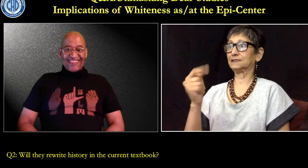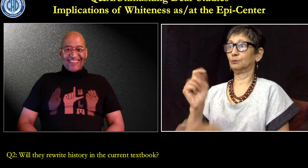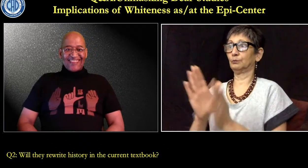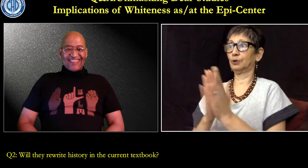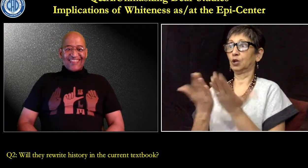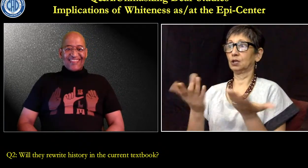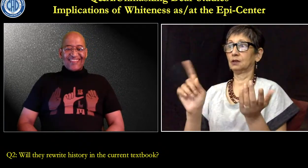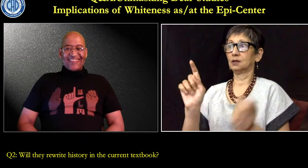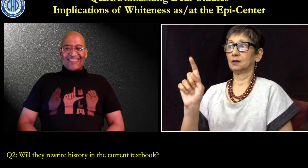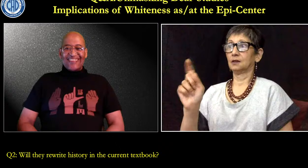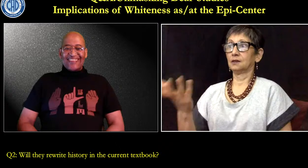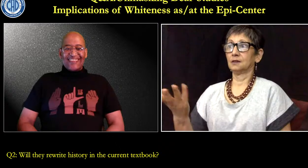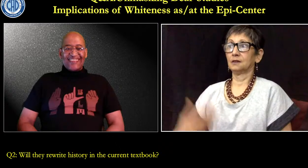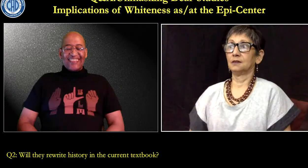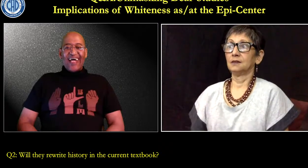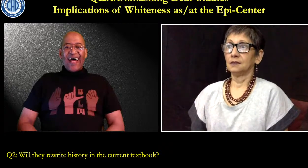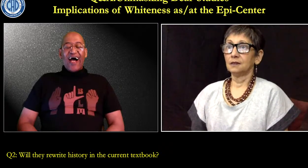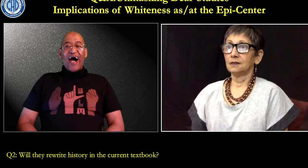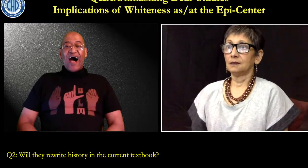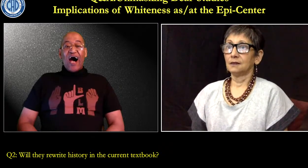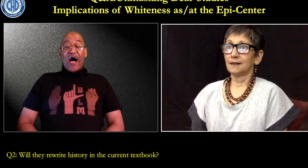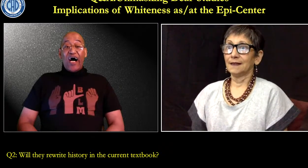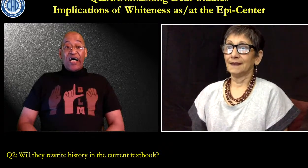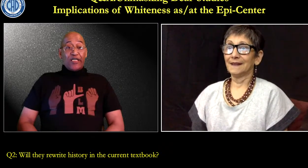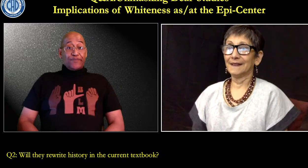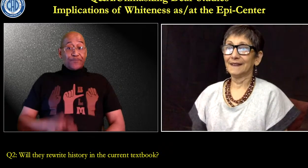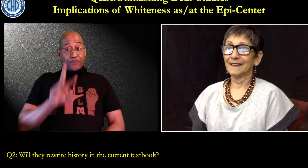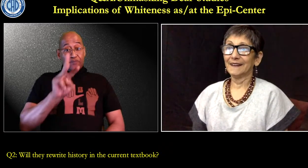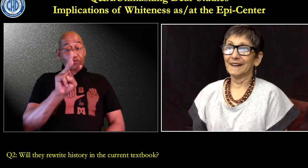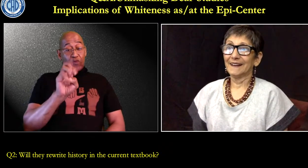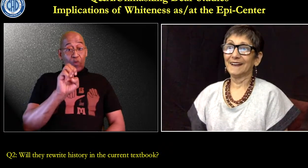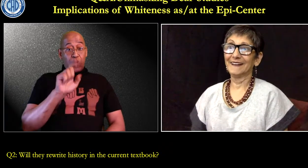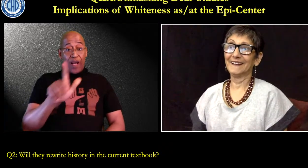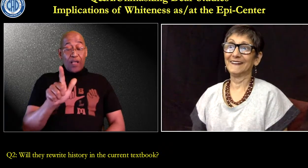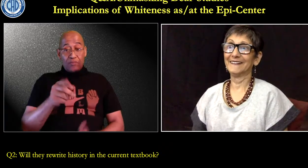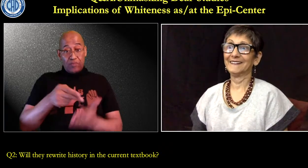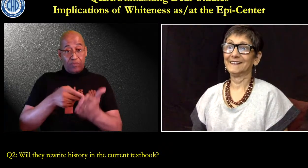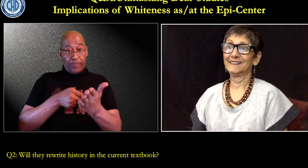What do you think? What's out there? Will they rewrite it?